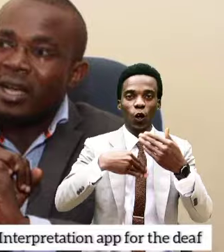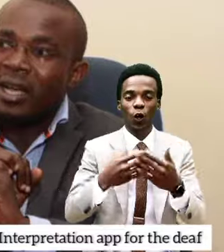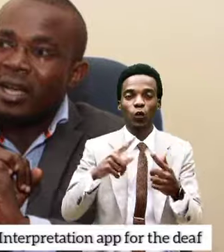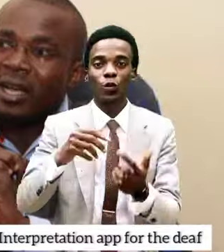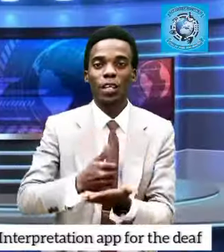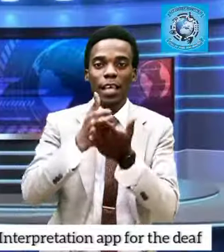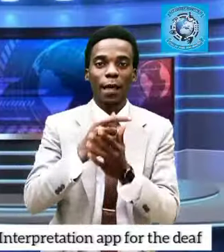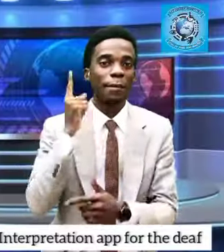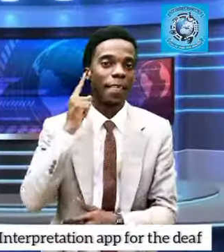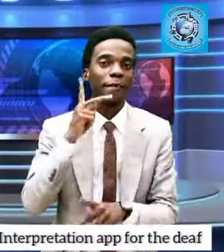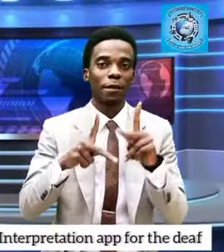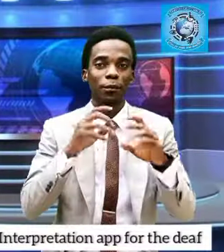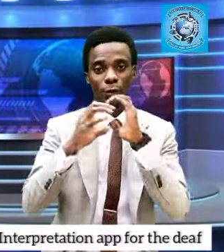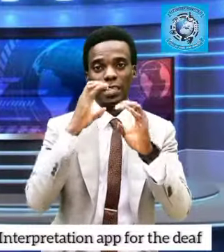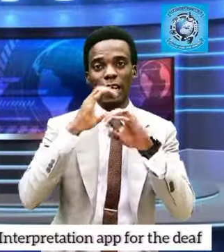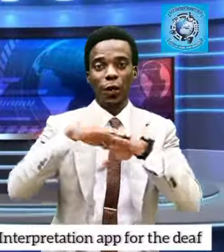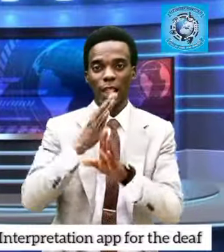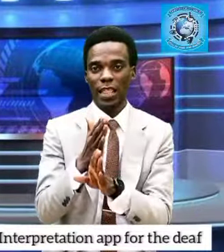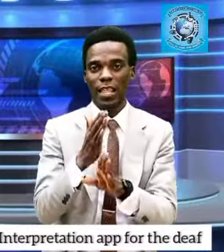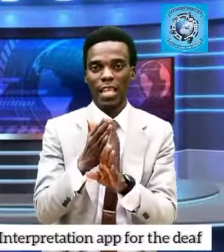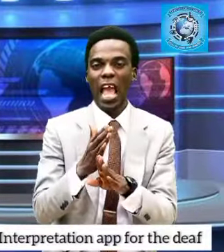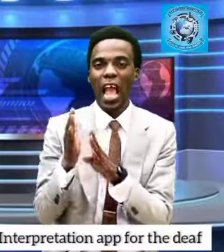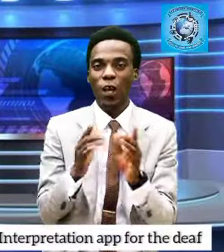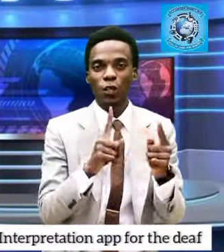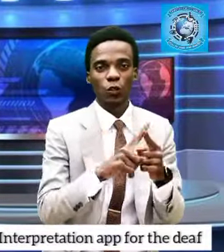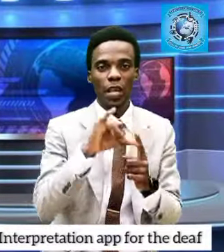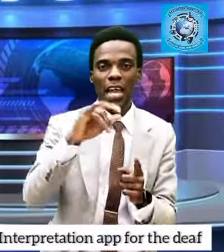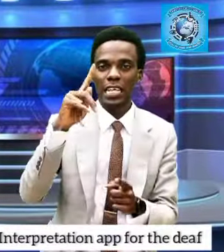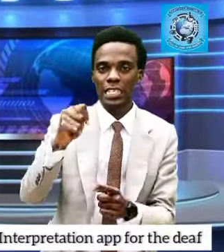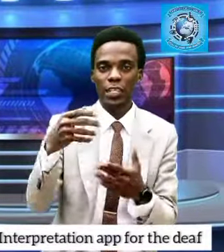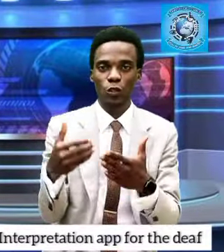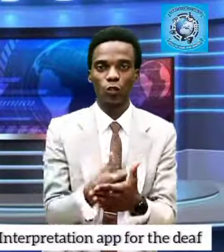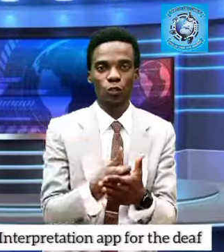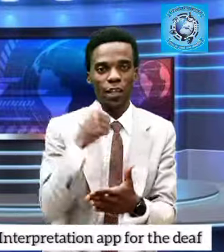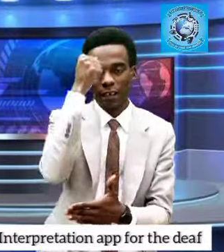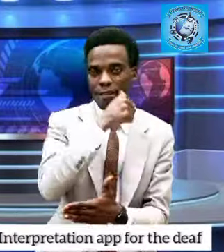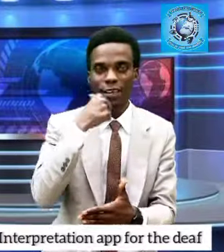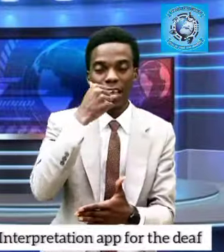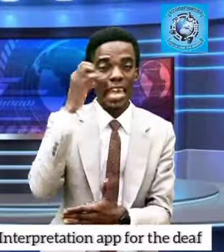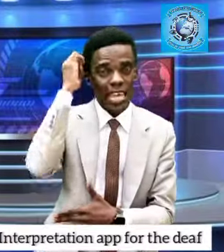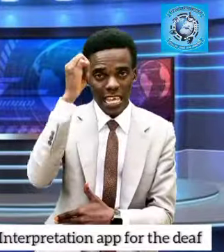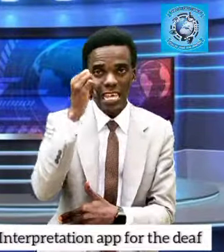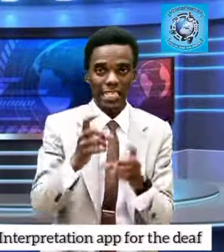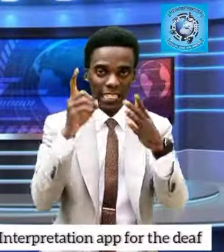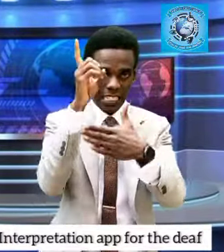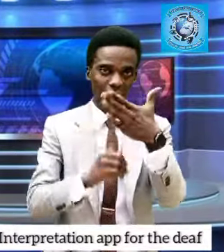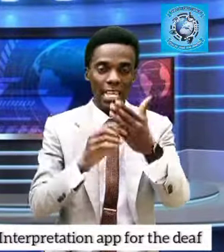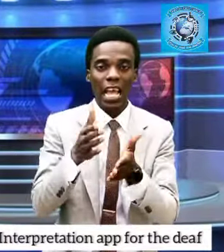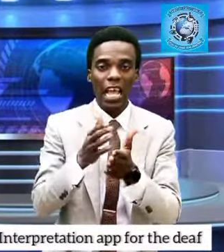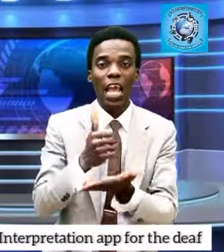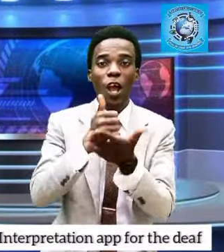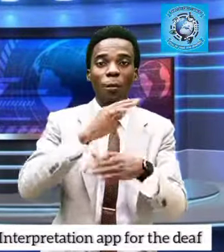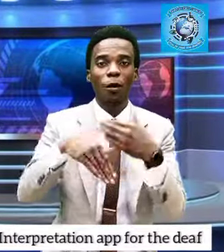deaf people interact online. According to IT News, Africa, Kizito designed at all as